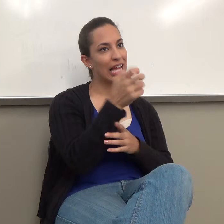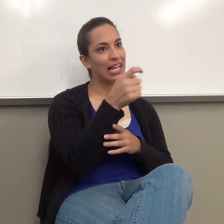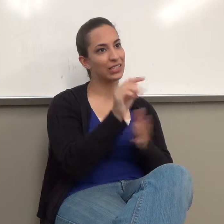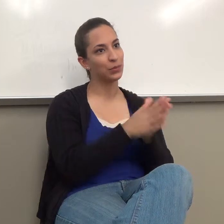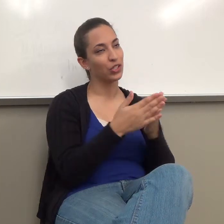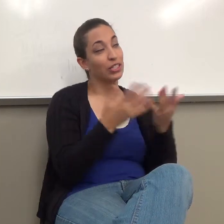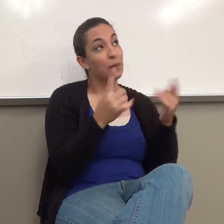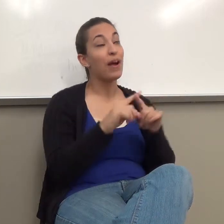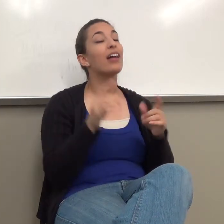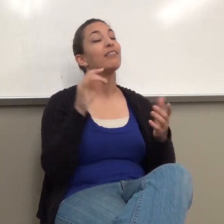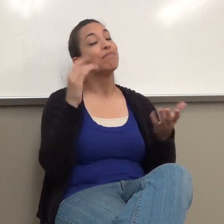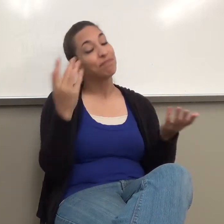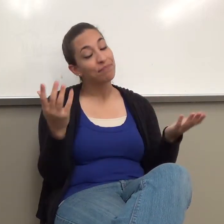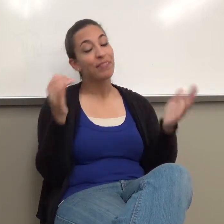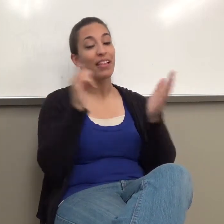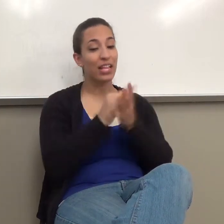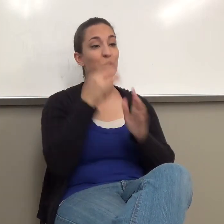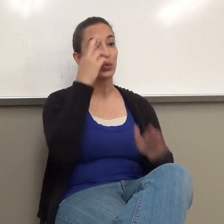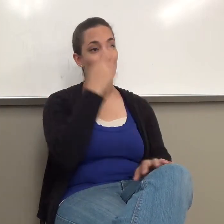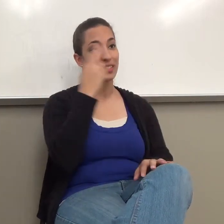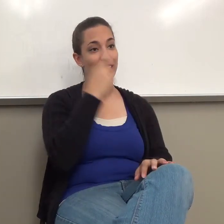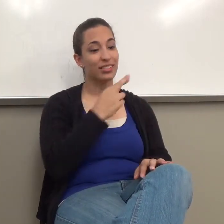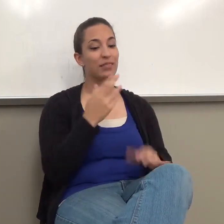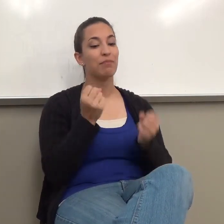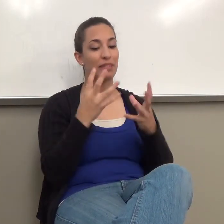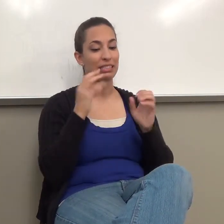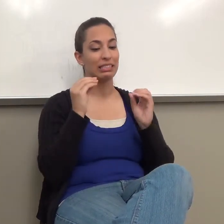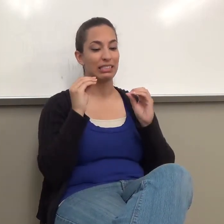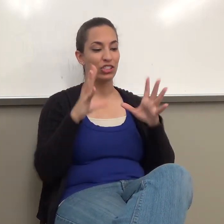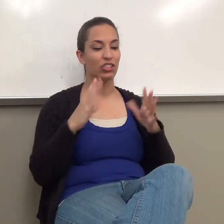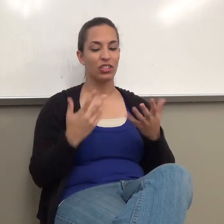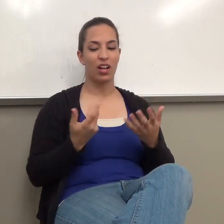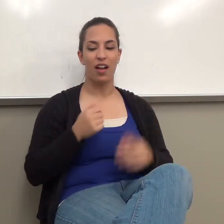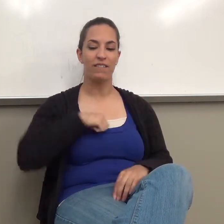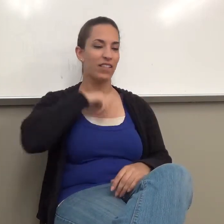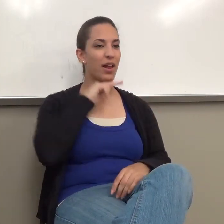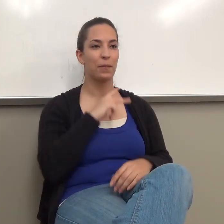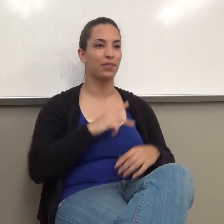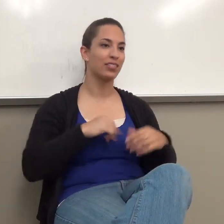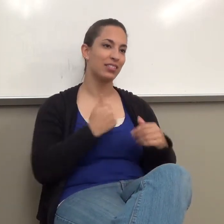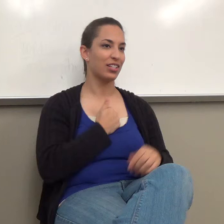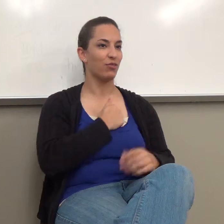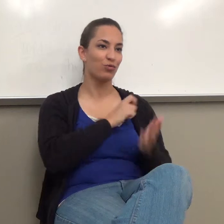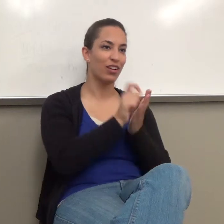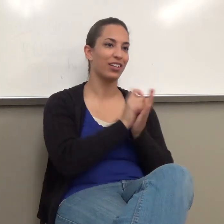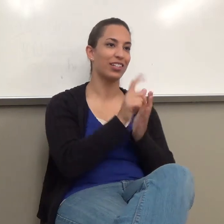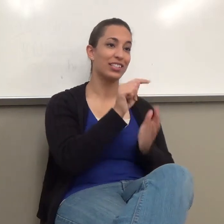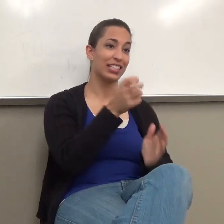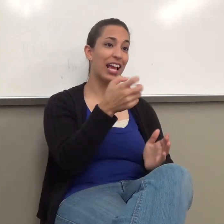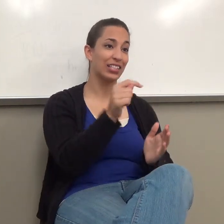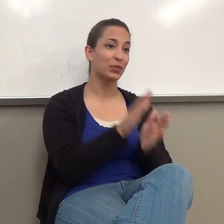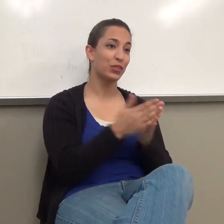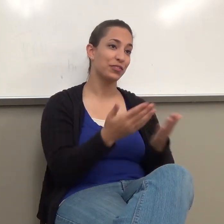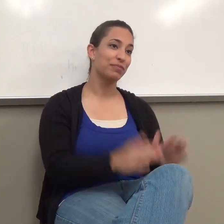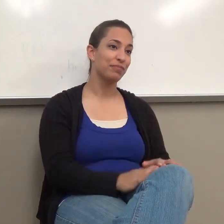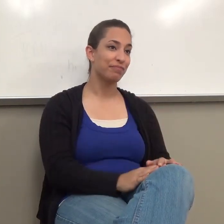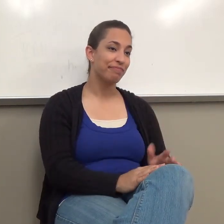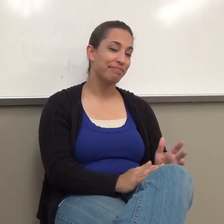that it's kind of piecemeal, because the other one, your book doesn't run it the way I do it all. So if we put this